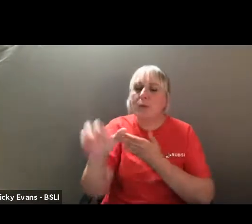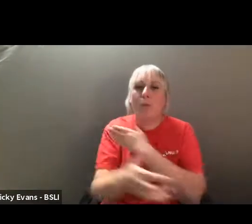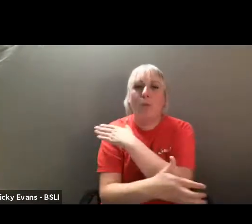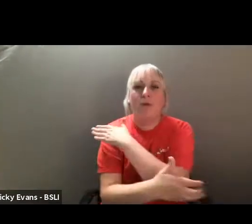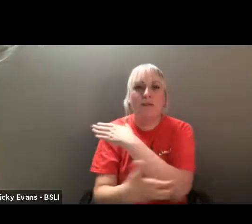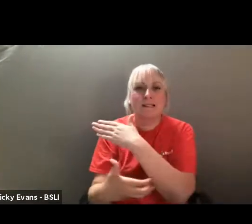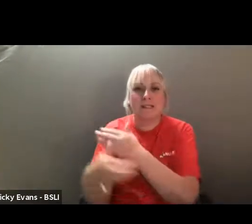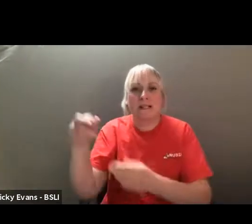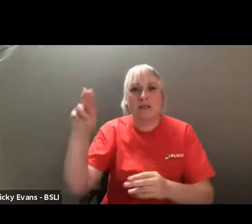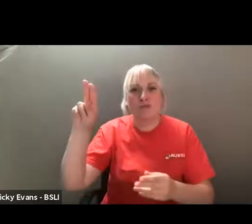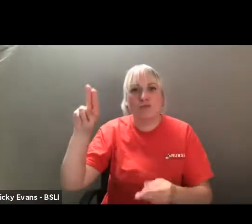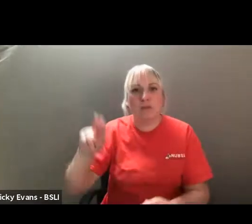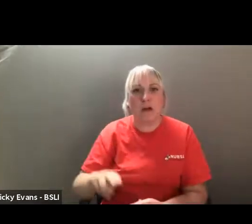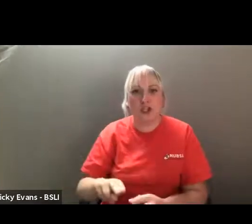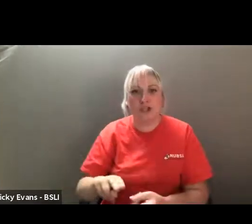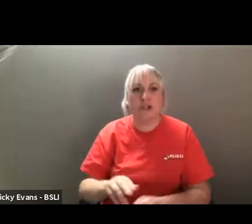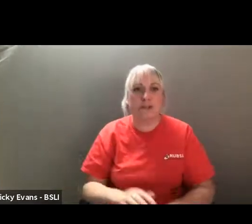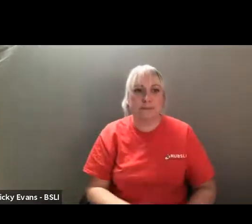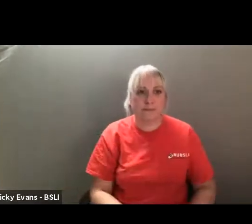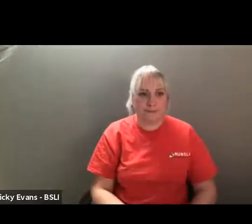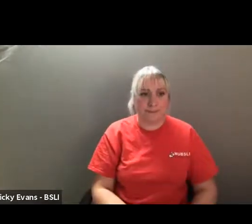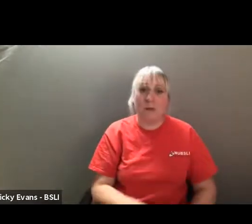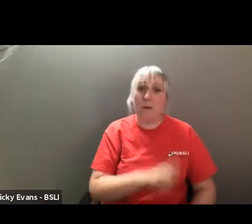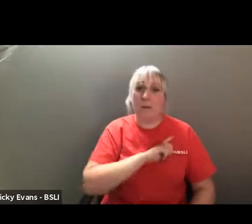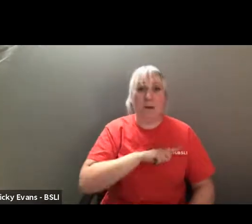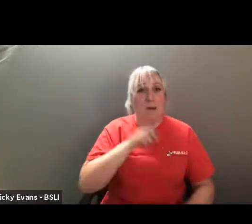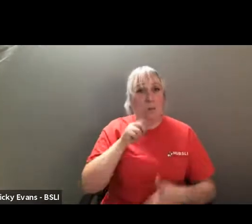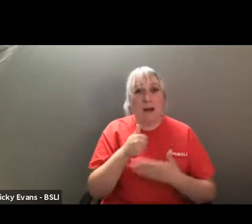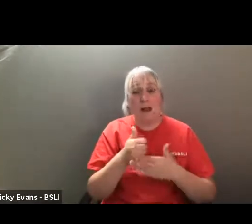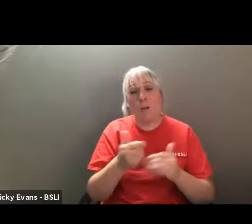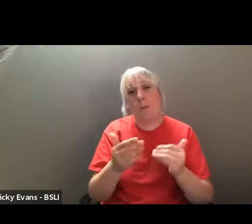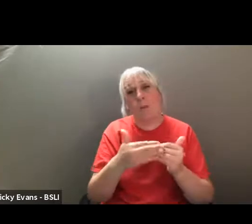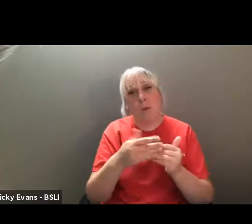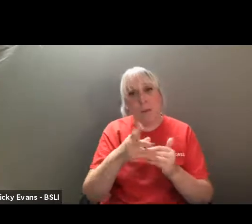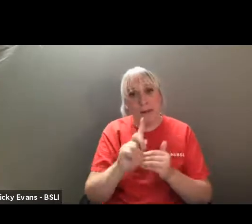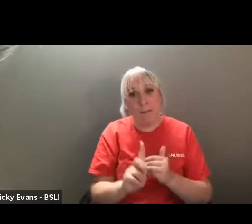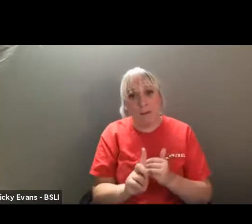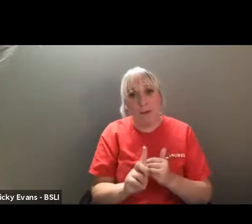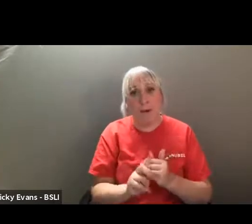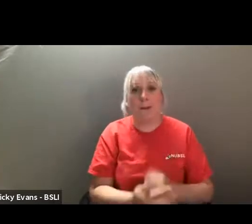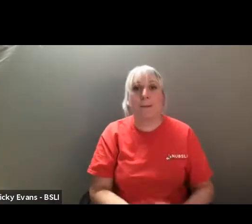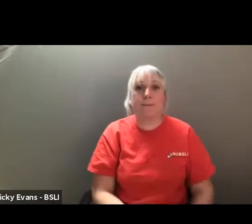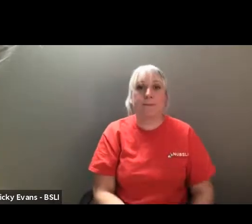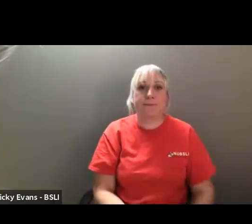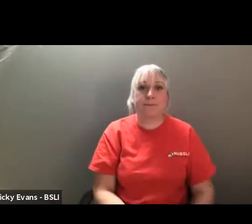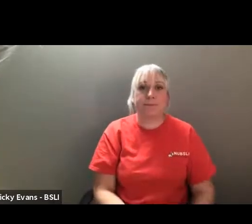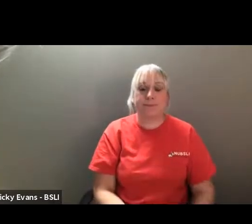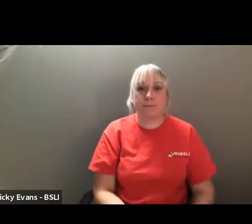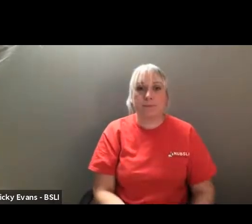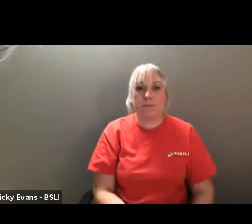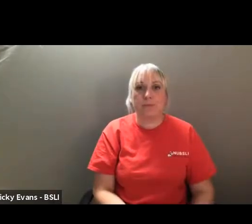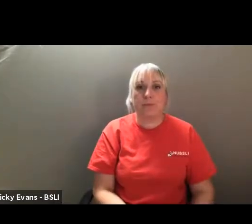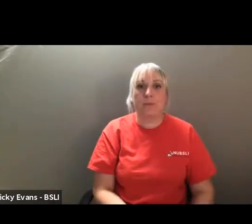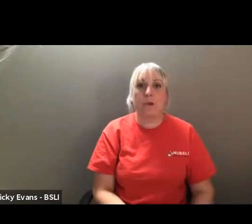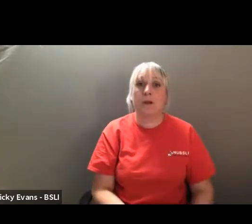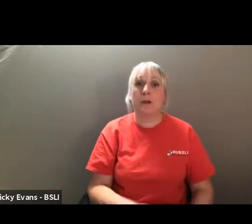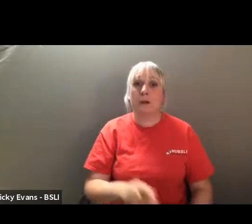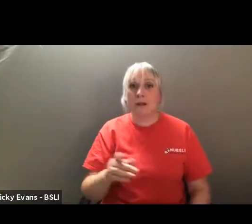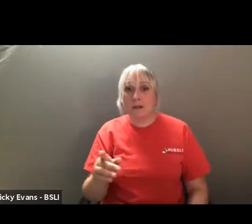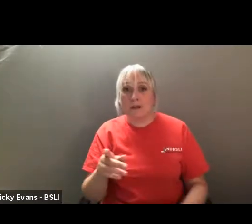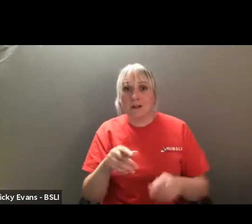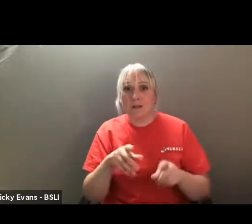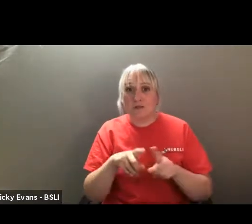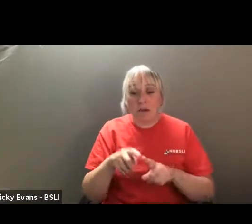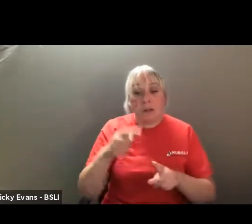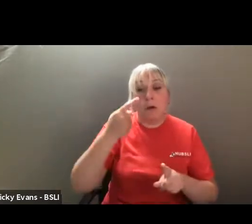people than would be involved in the pilots, rather than trying to see if